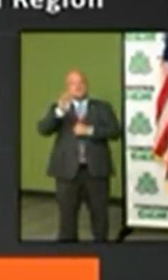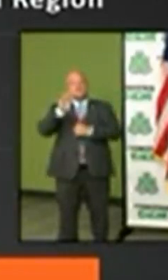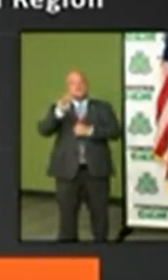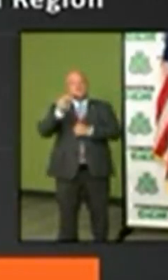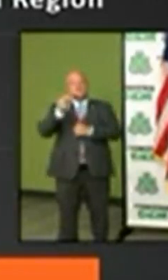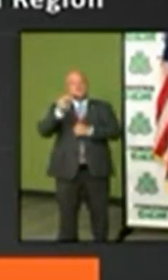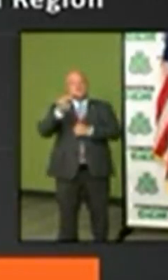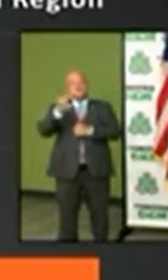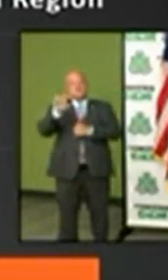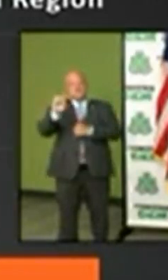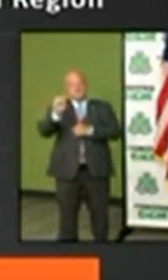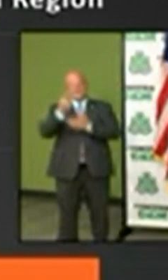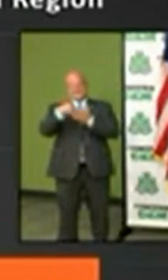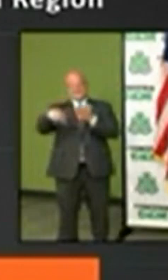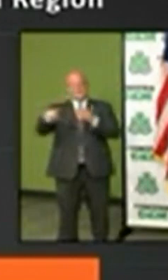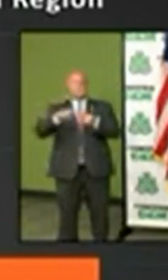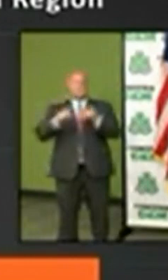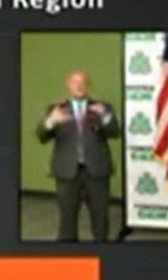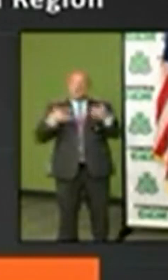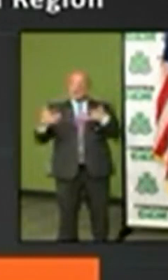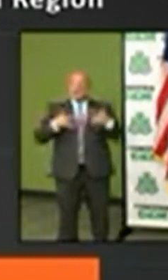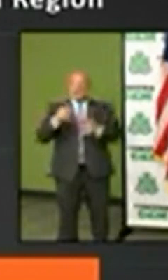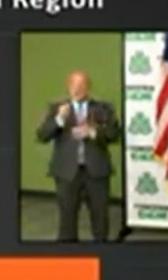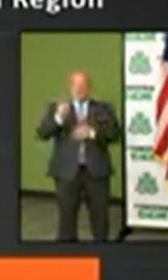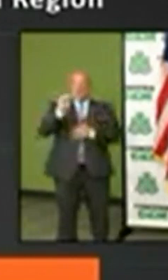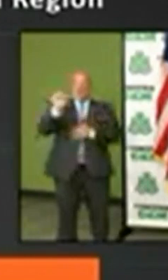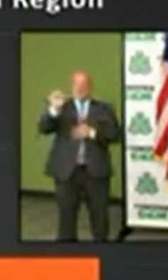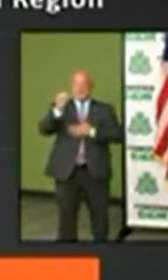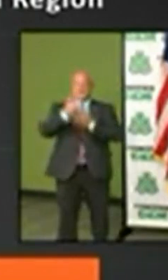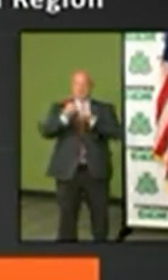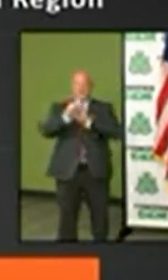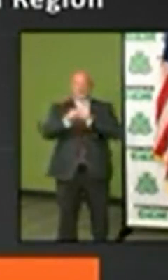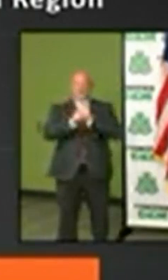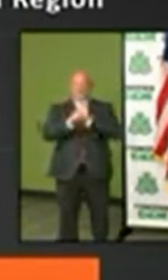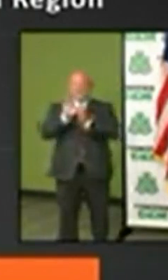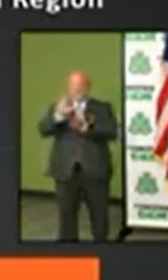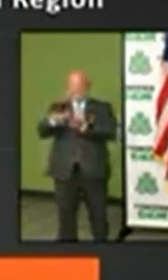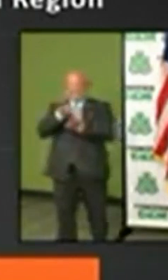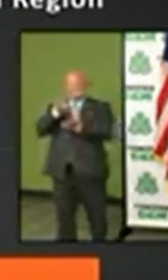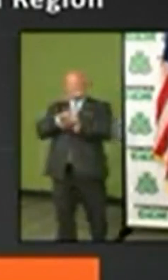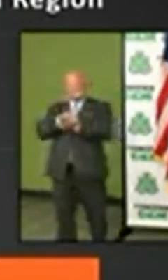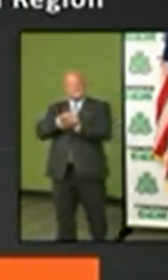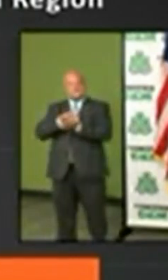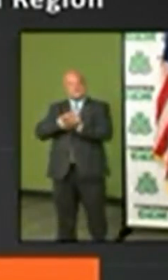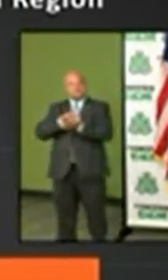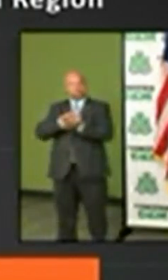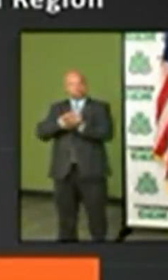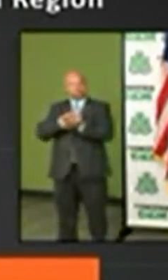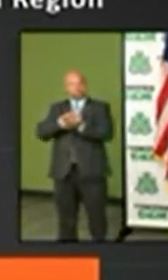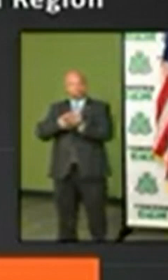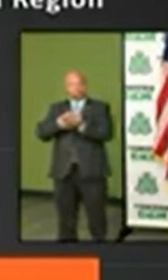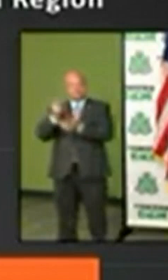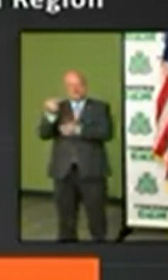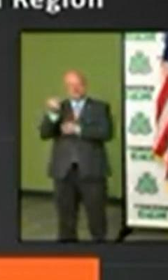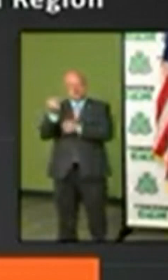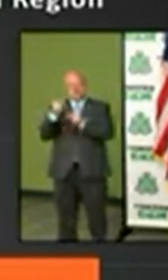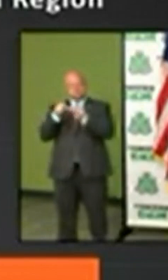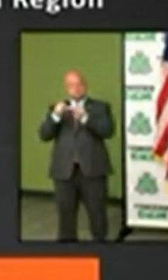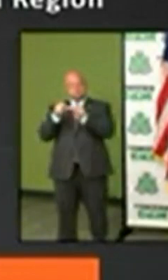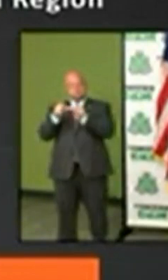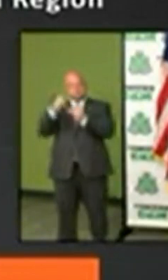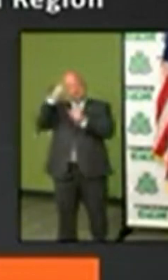next week, but that's a concern, the northeast part of the state. The central sort of holds its own because